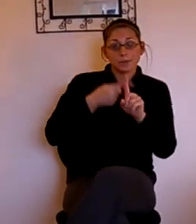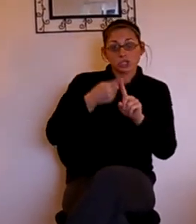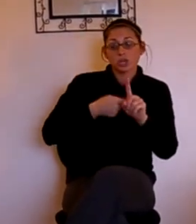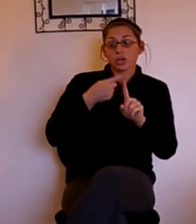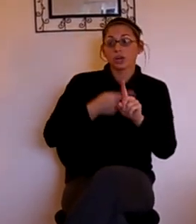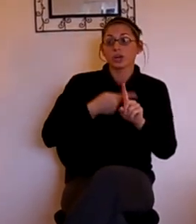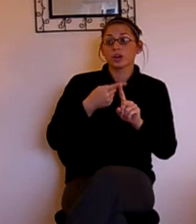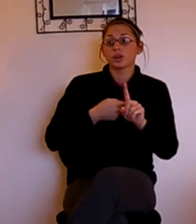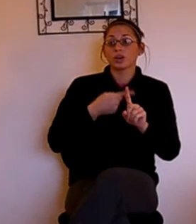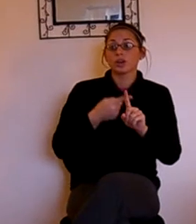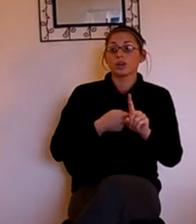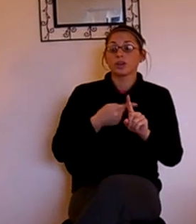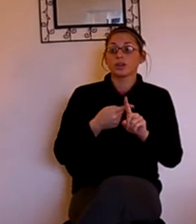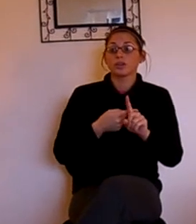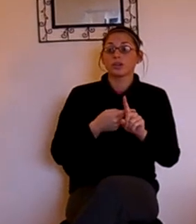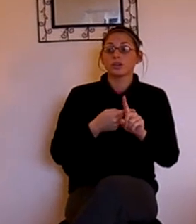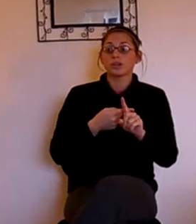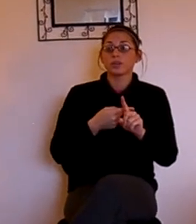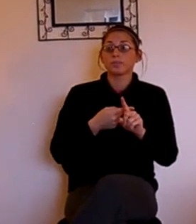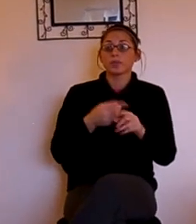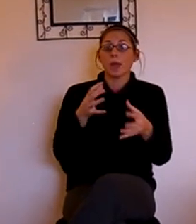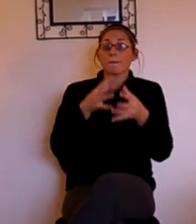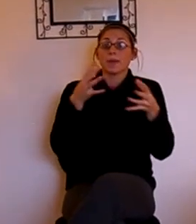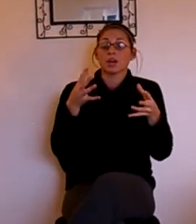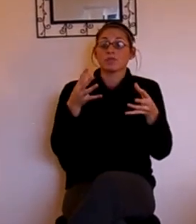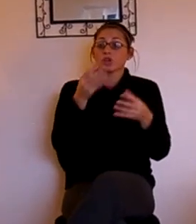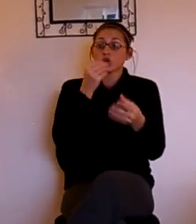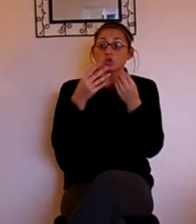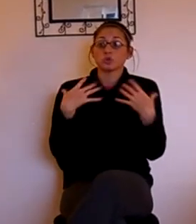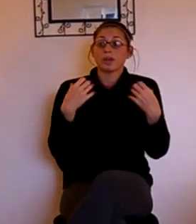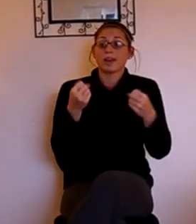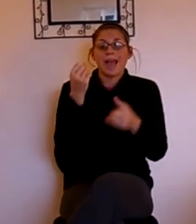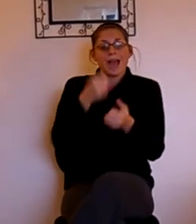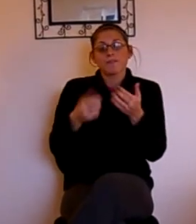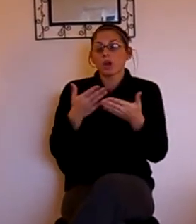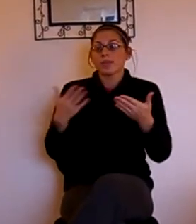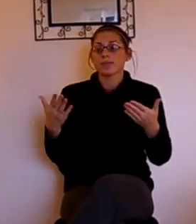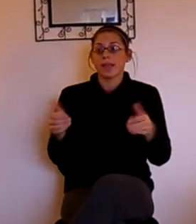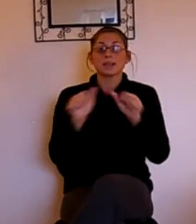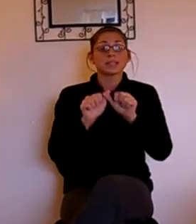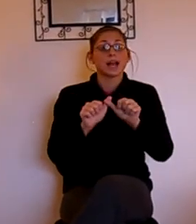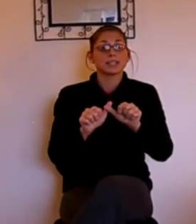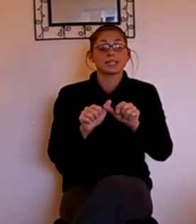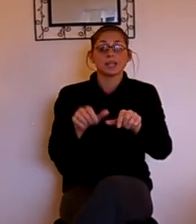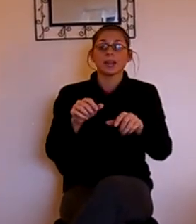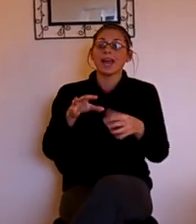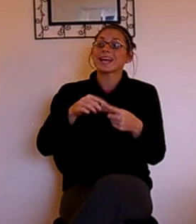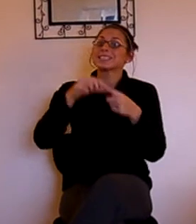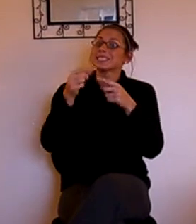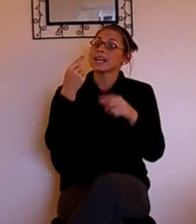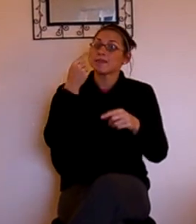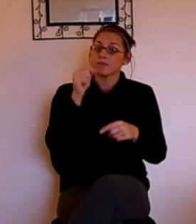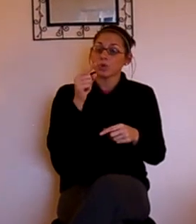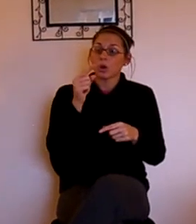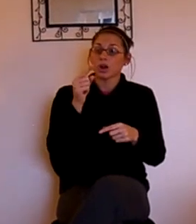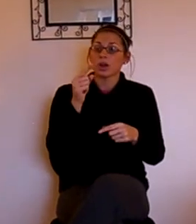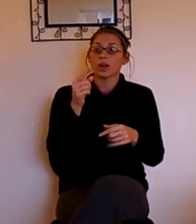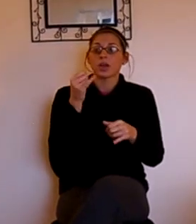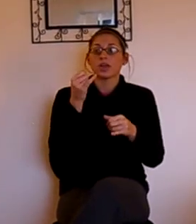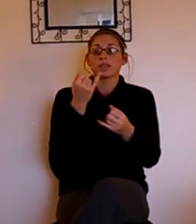the amount of nutrients. We want to keep everything else constant except for the independent variable.